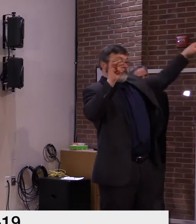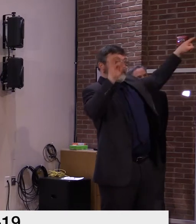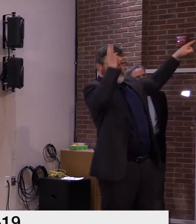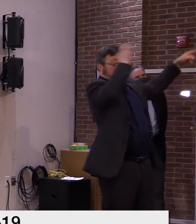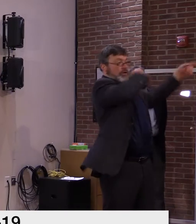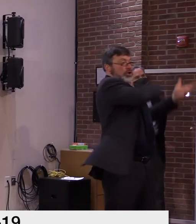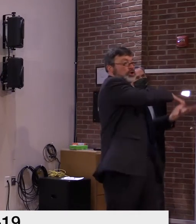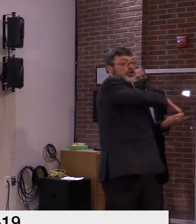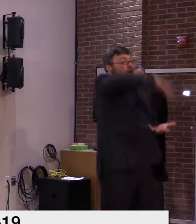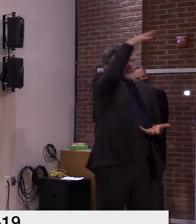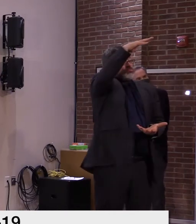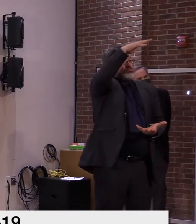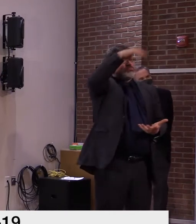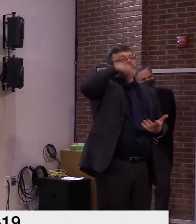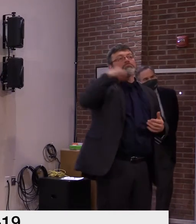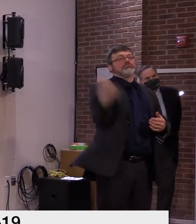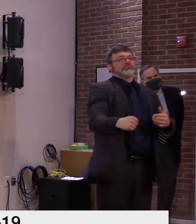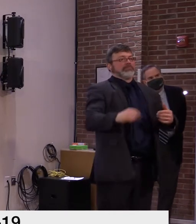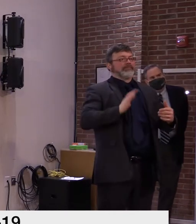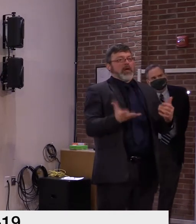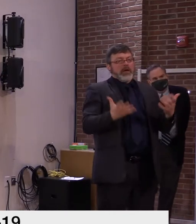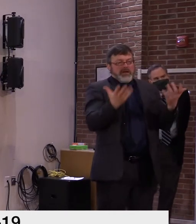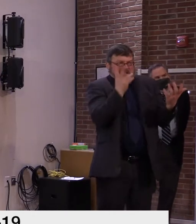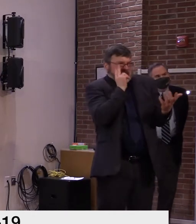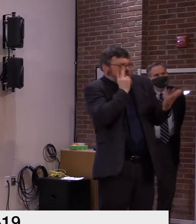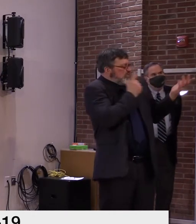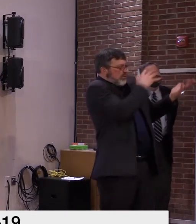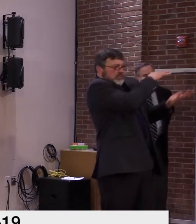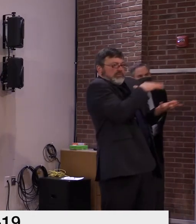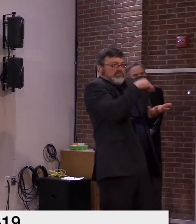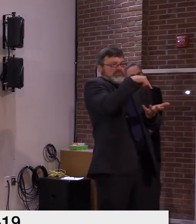survey with educators, what threshold would you need to see,